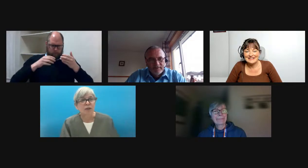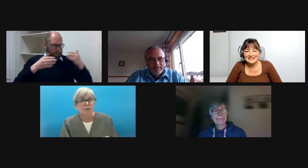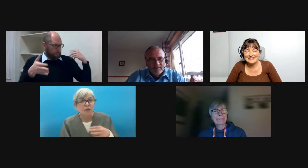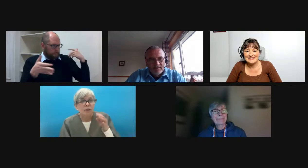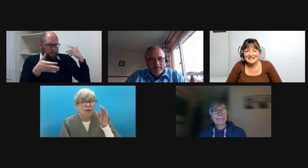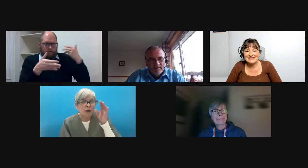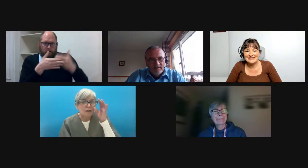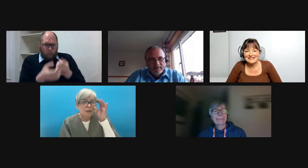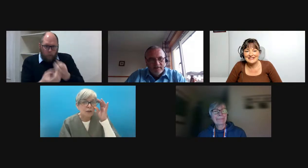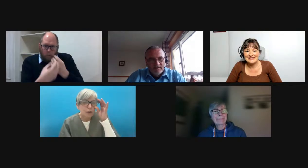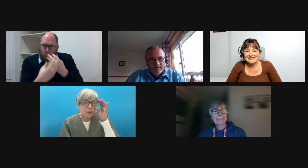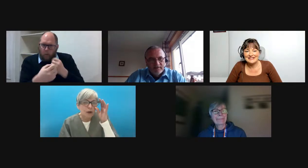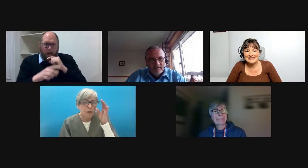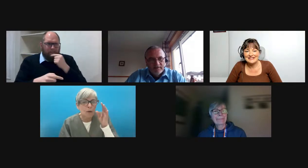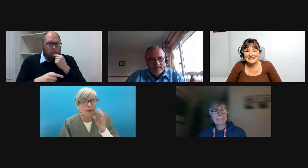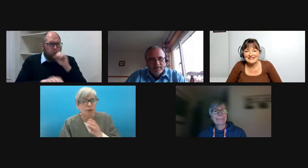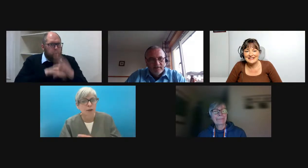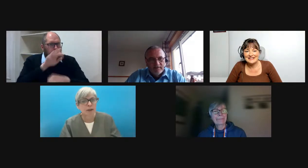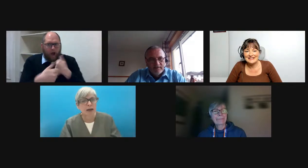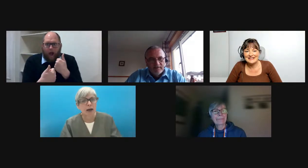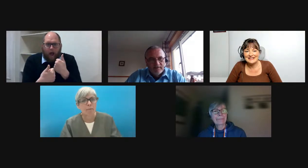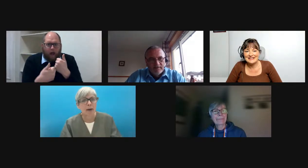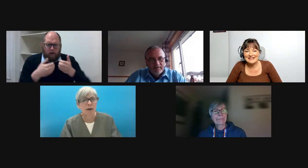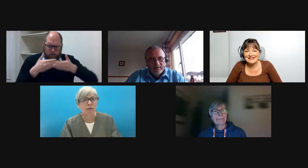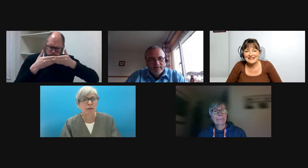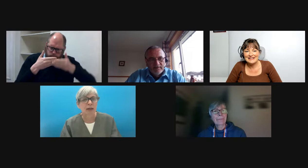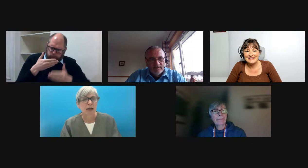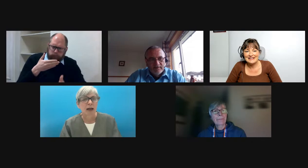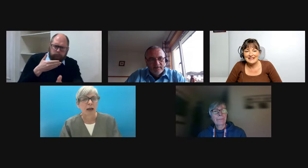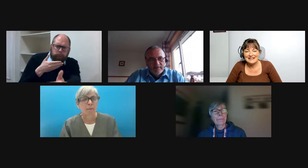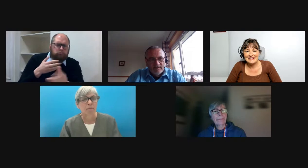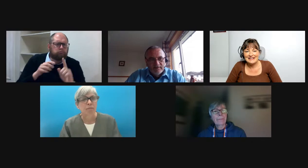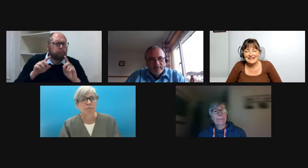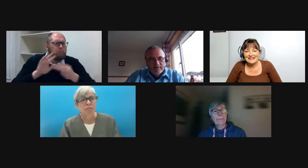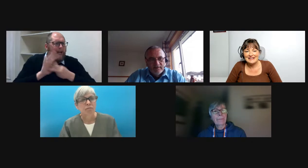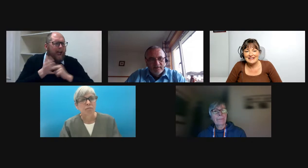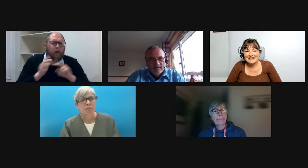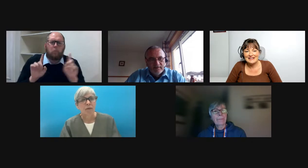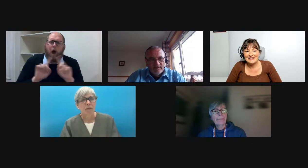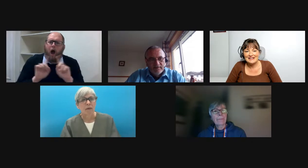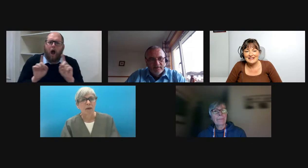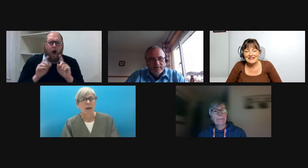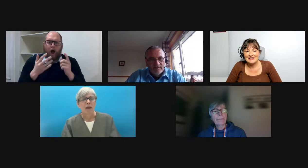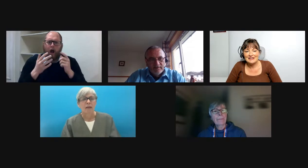but I just wanted to ask you a question about,